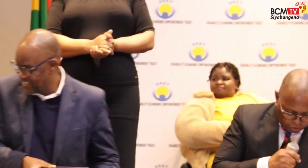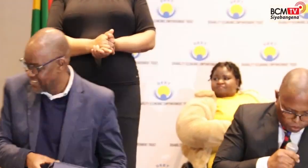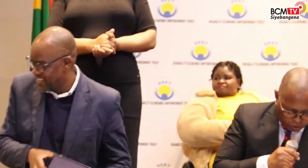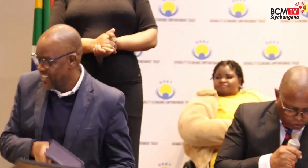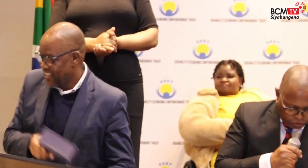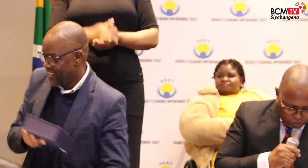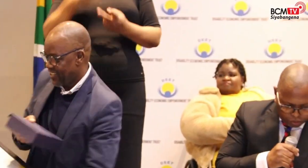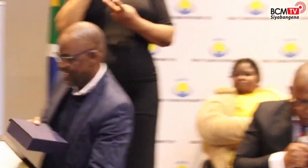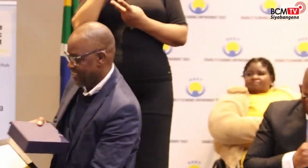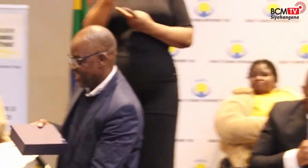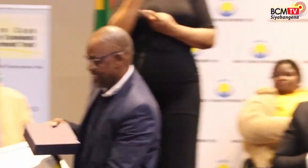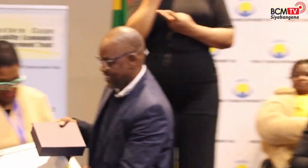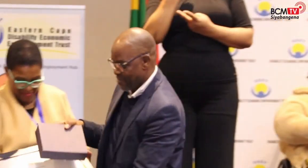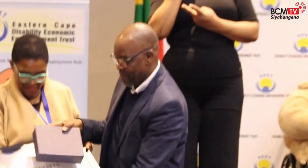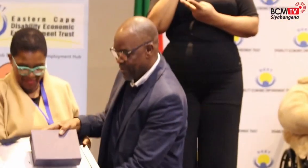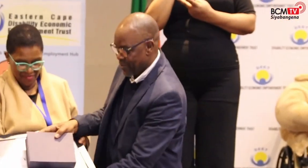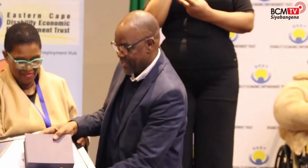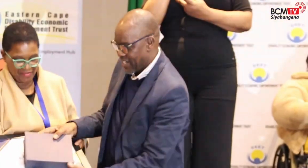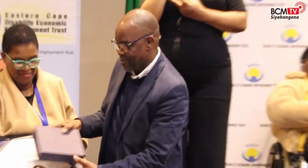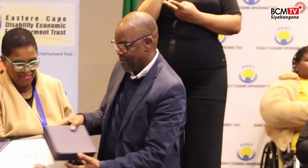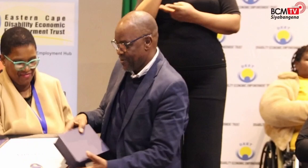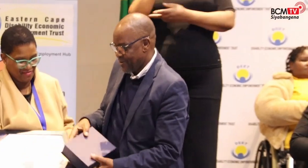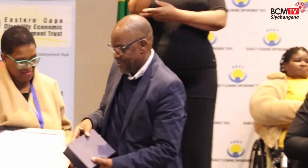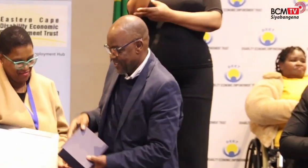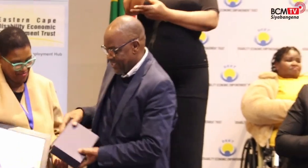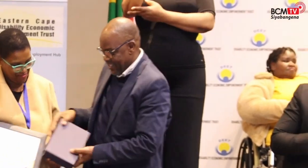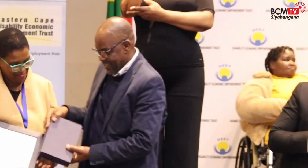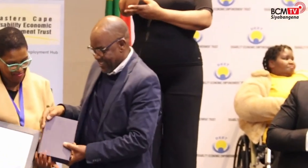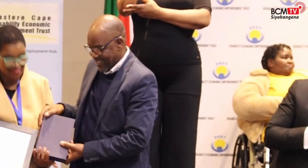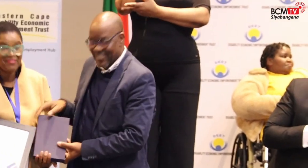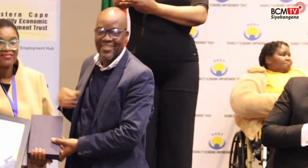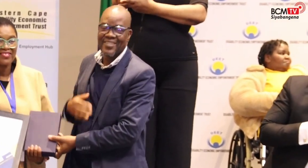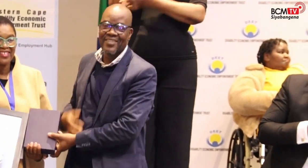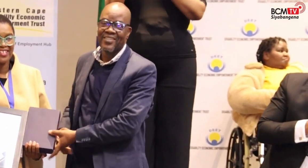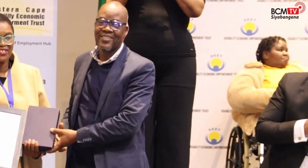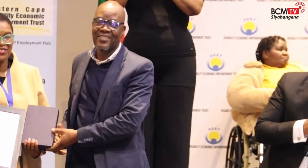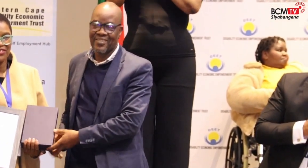We will call Uma Musidia Notaru Napai